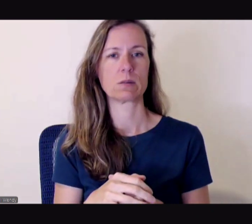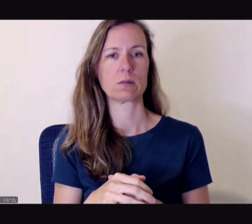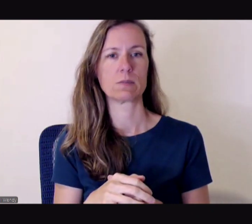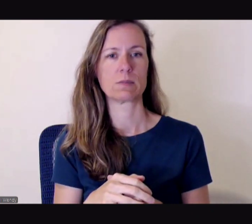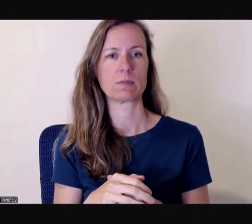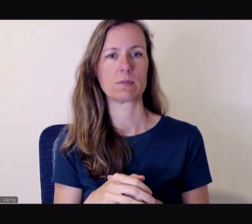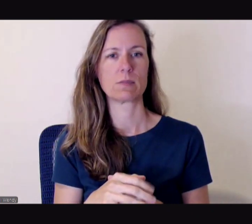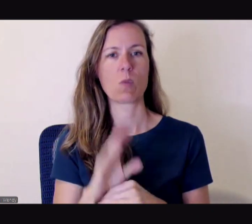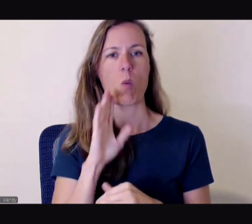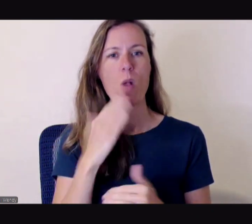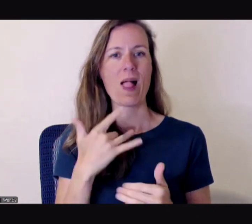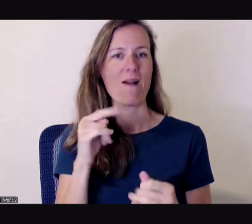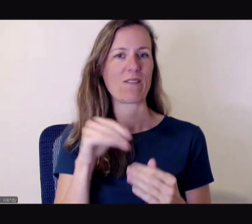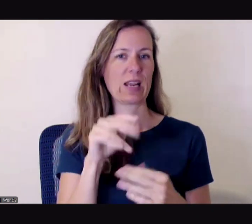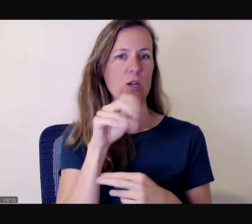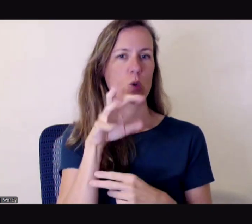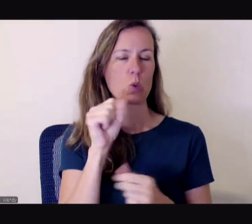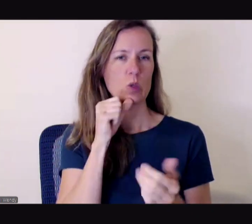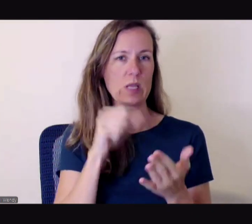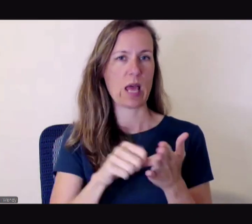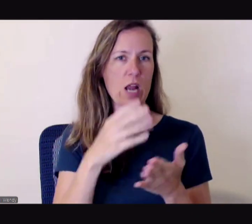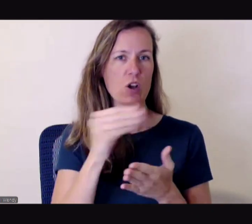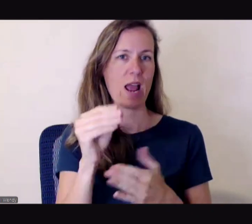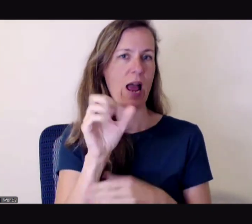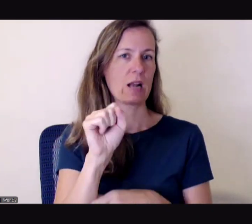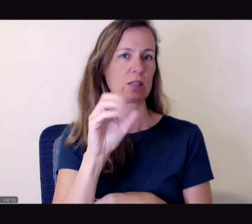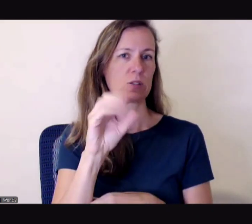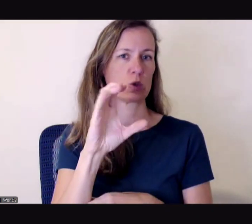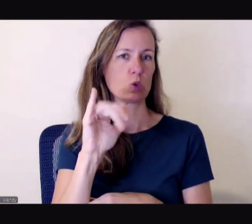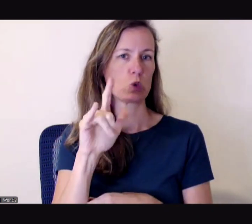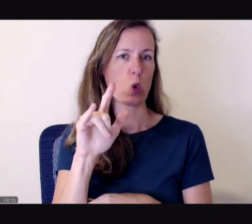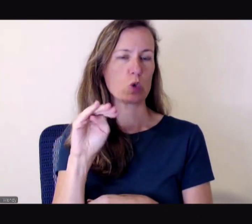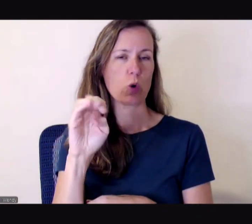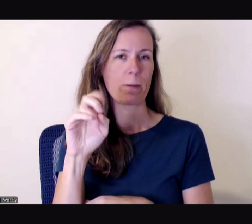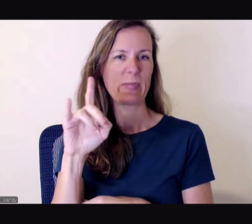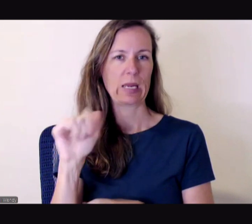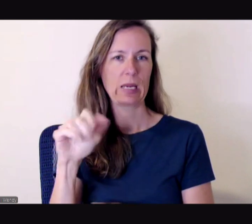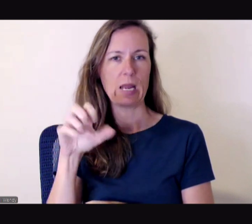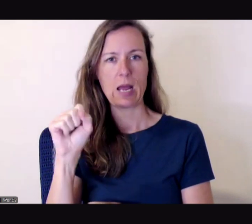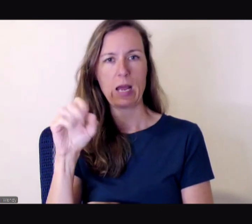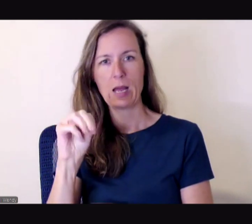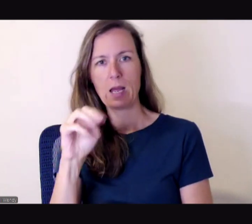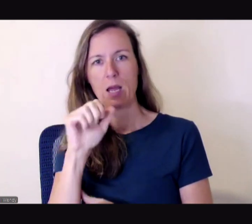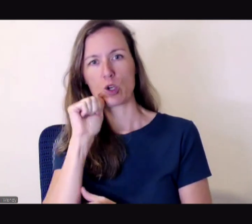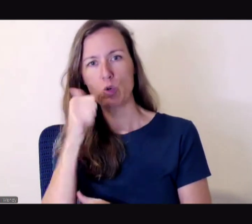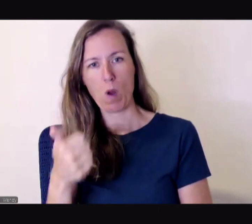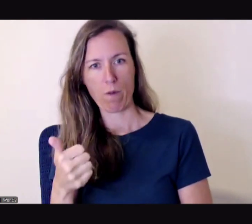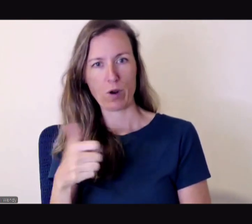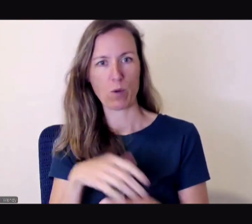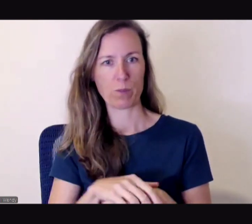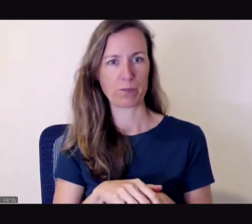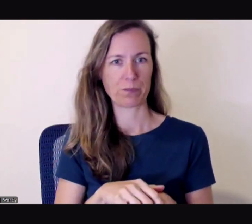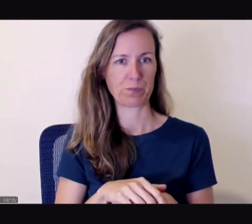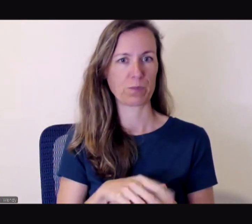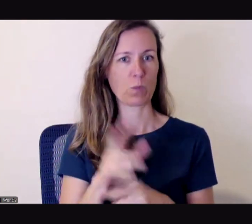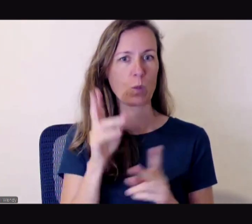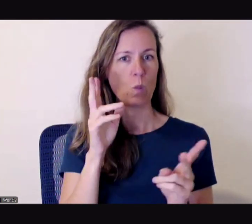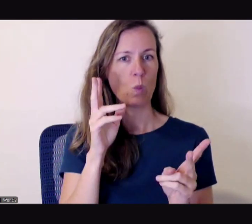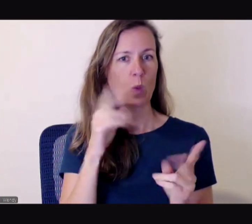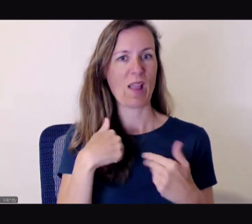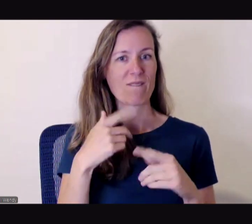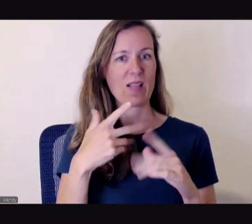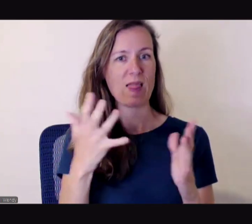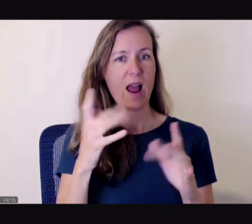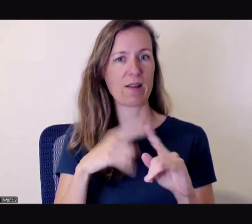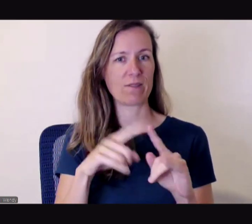media tomorrow. And we look forward to everyone coming out for our event. We have lots of apparatus and different agencies